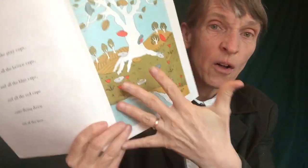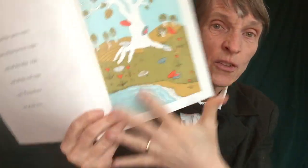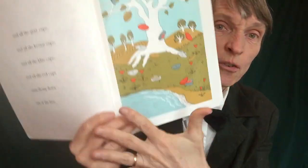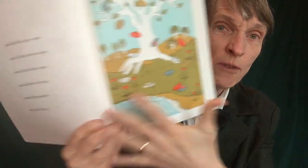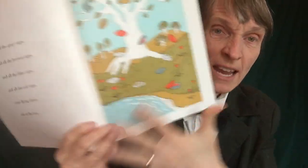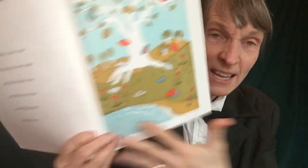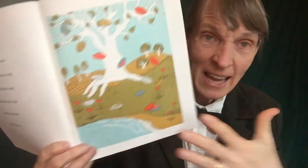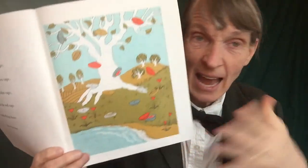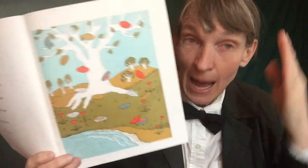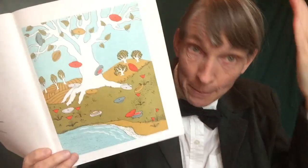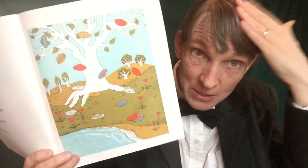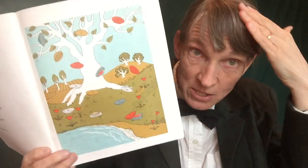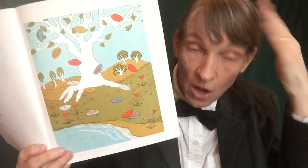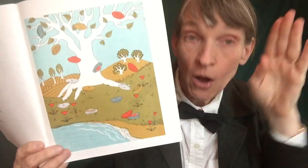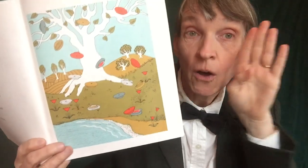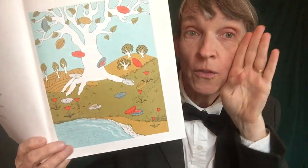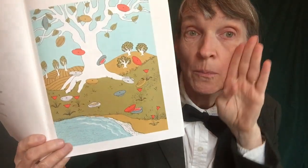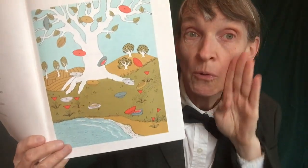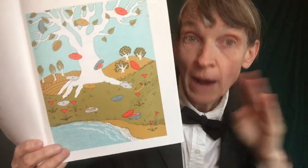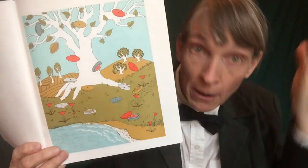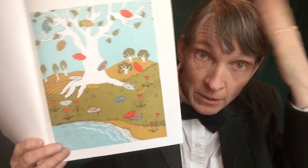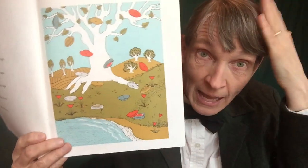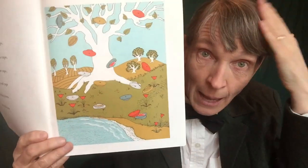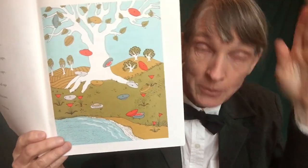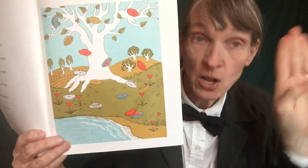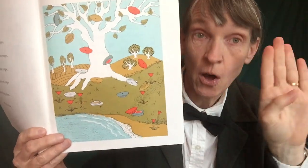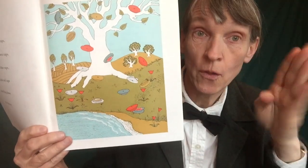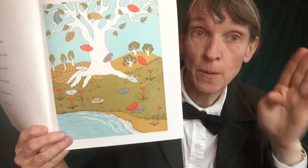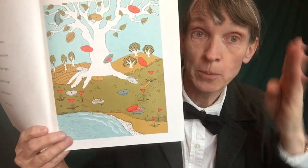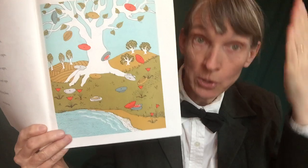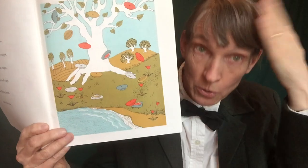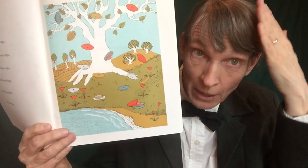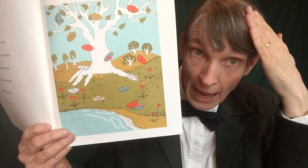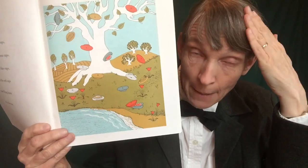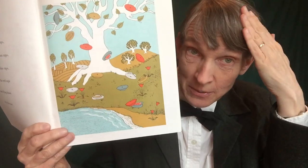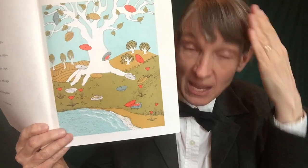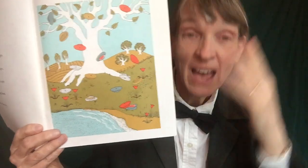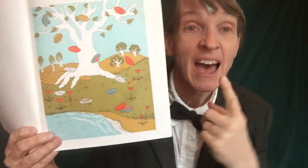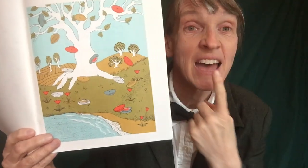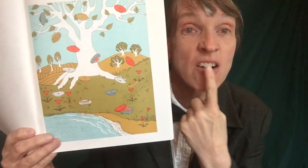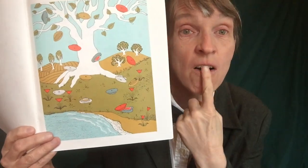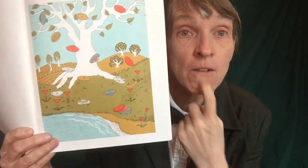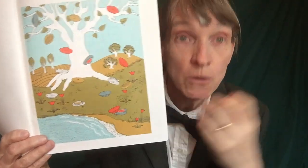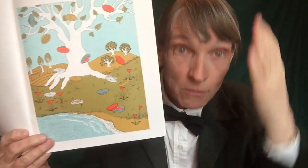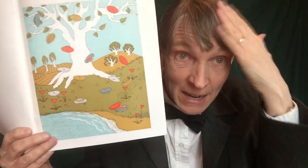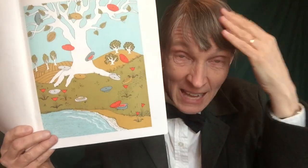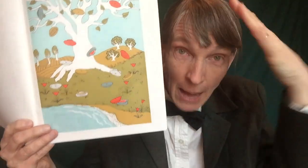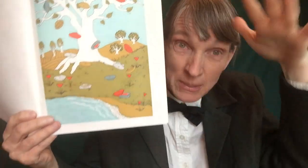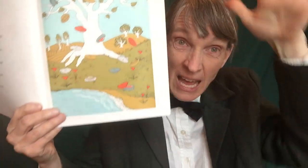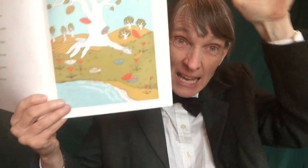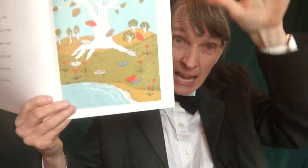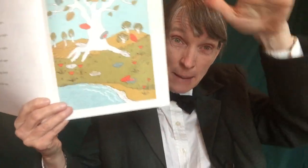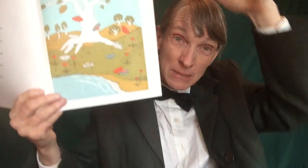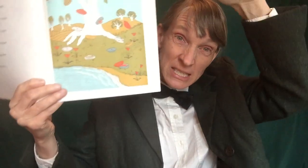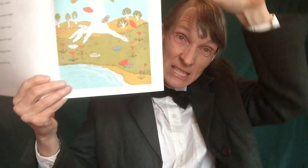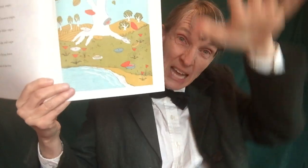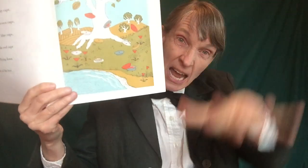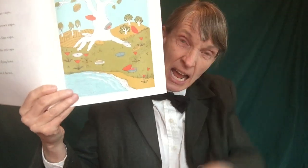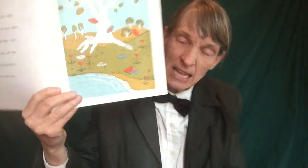all the gray caps, all the brown caps, all the blue caps, and all the red caps came